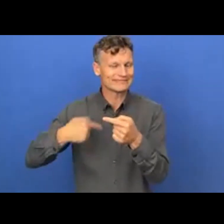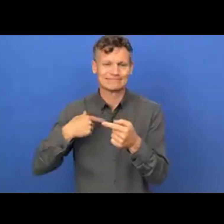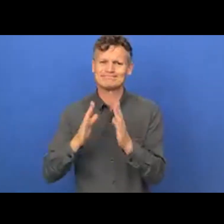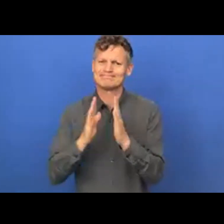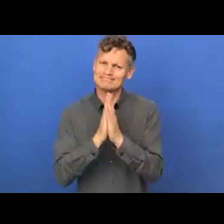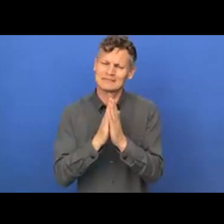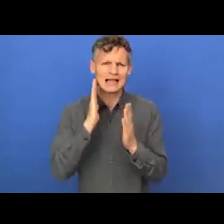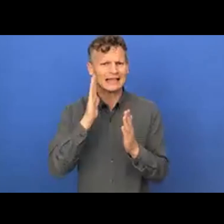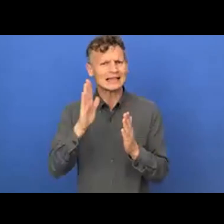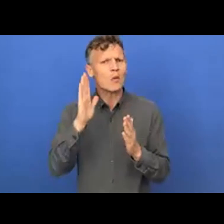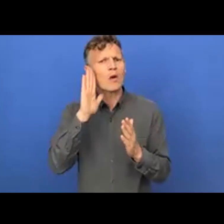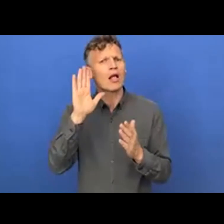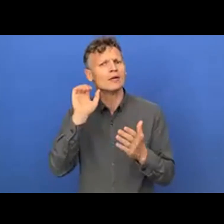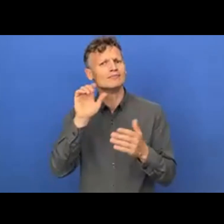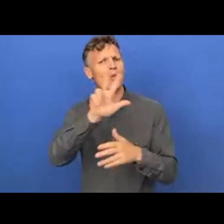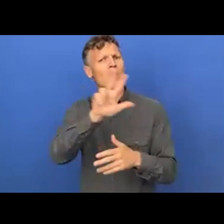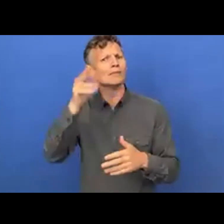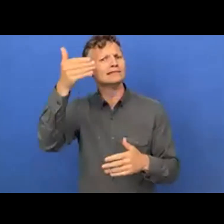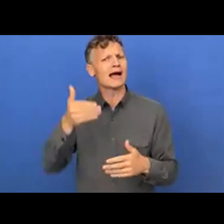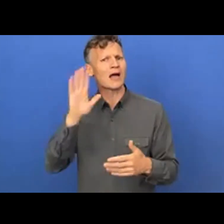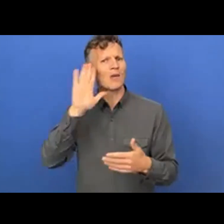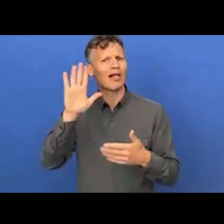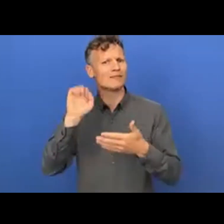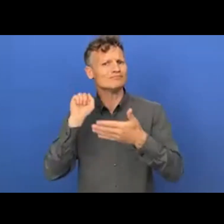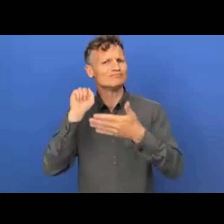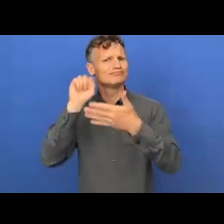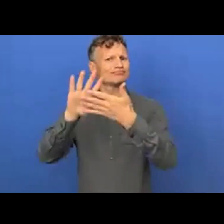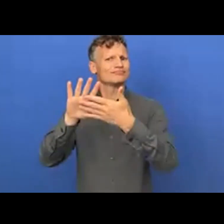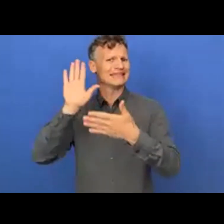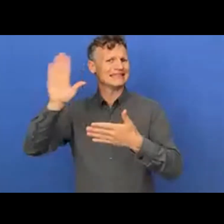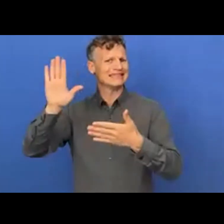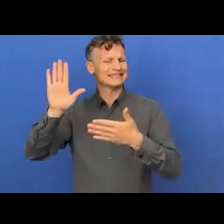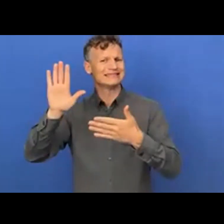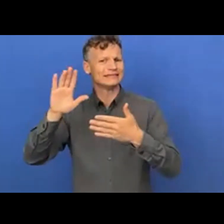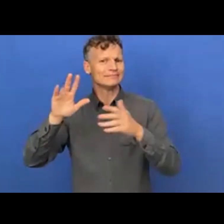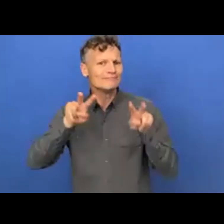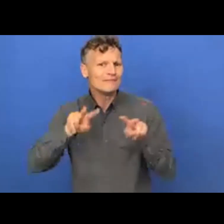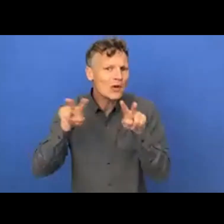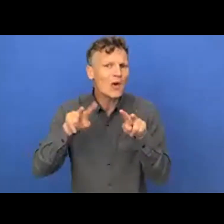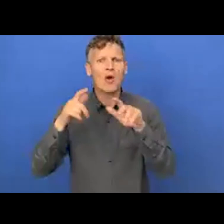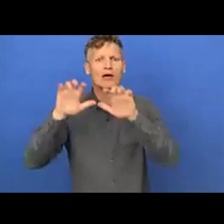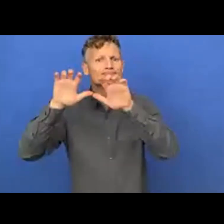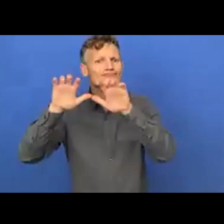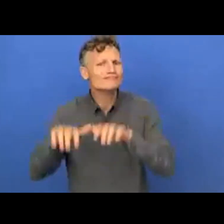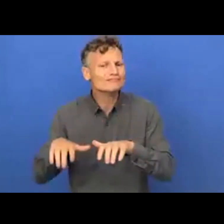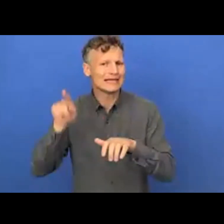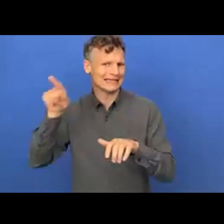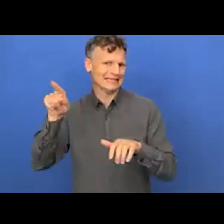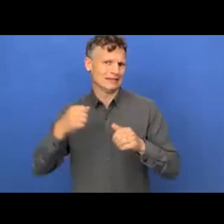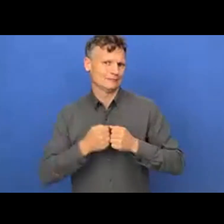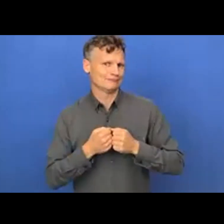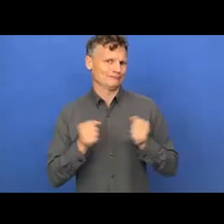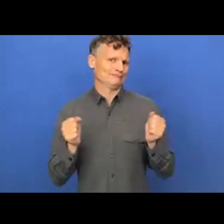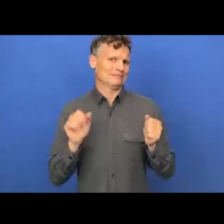chance to share his experience. So thanks a lot for your participation.